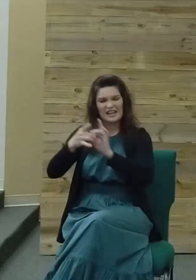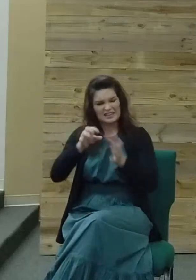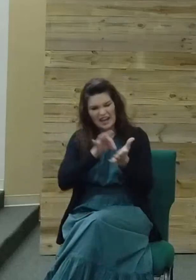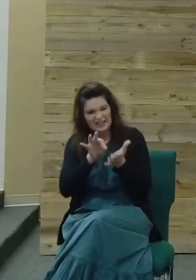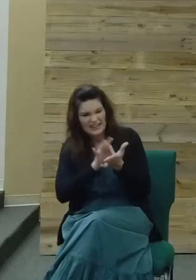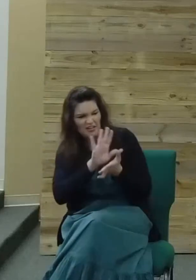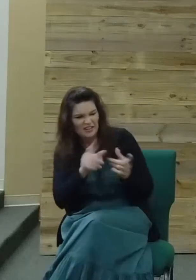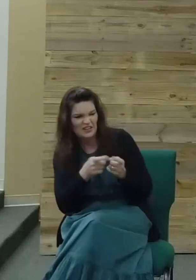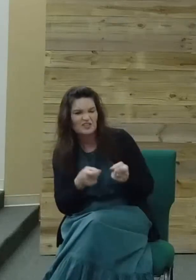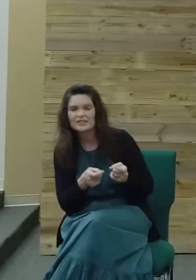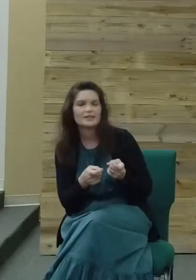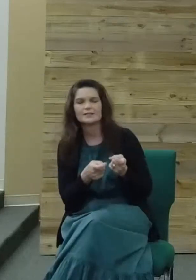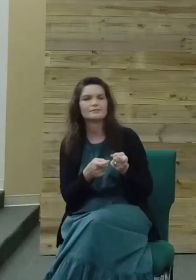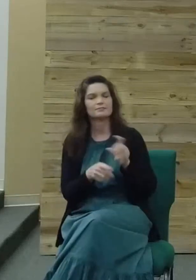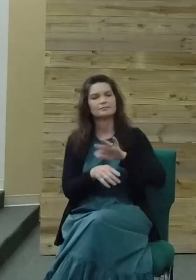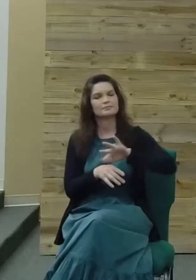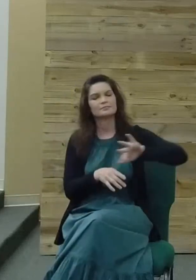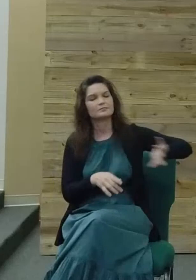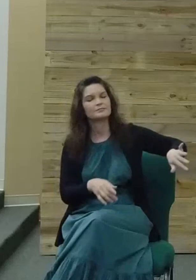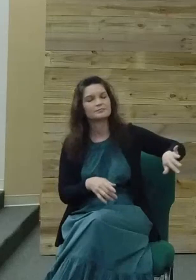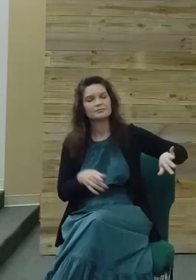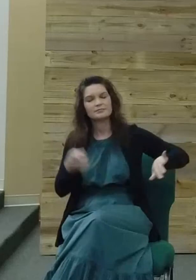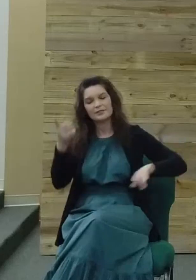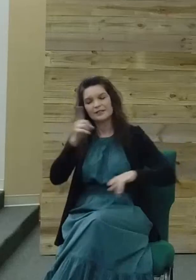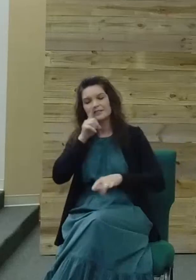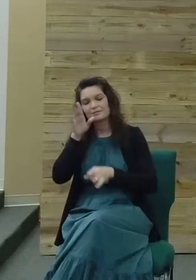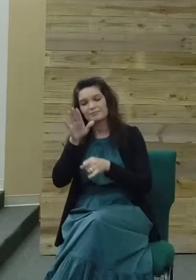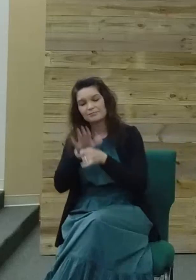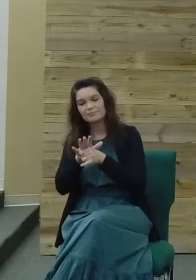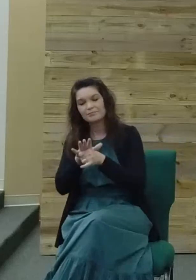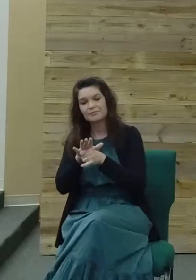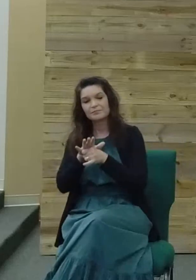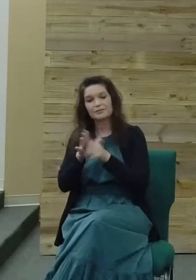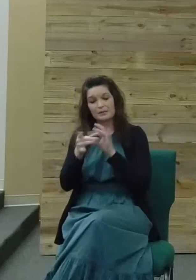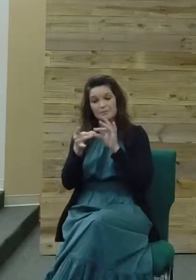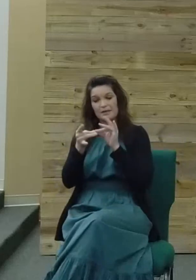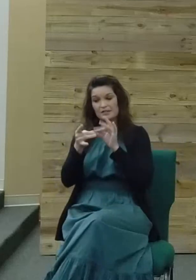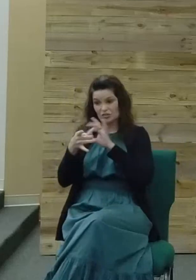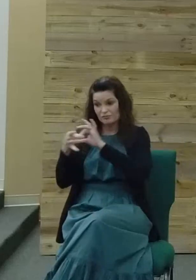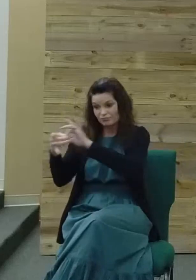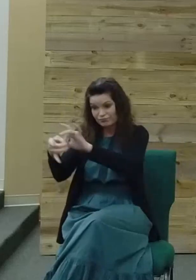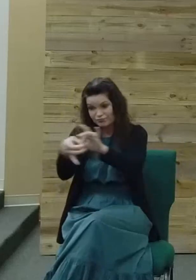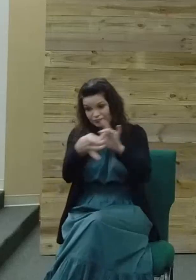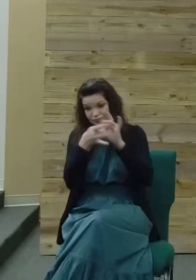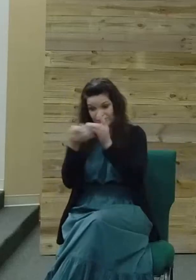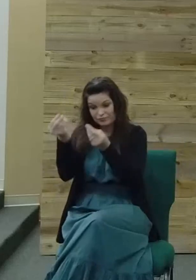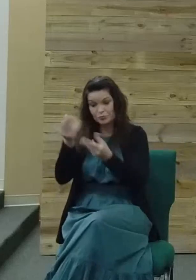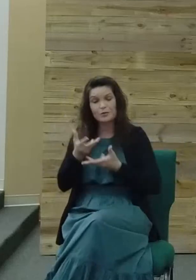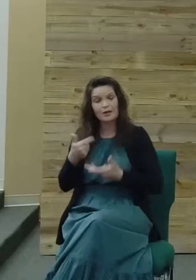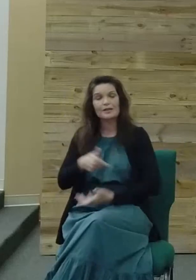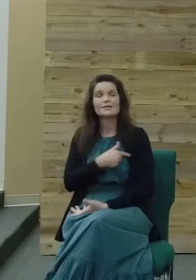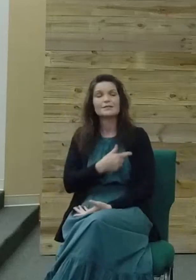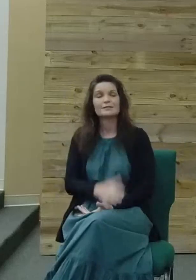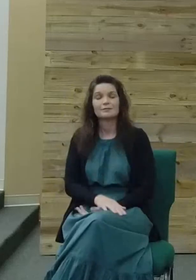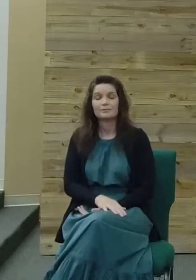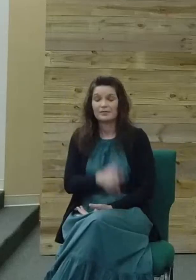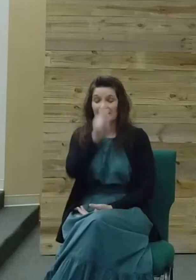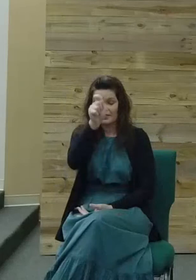counting their trespasses against them. And he has committed the message of reconciliation to